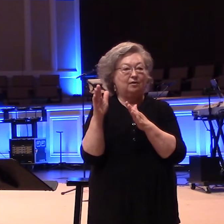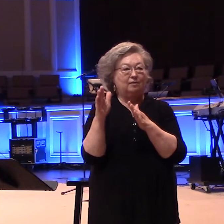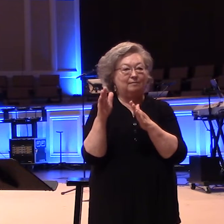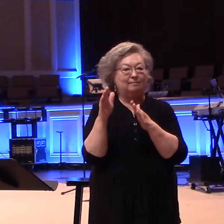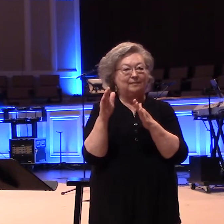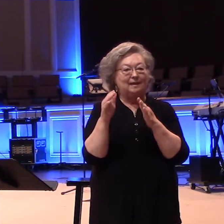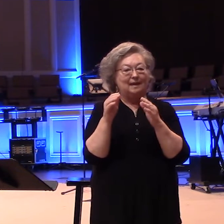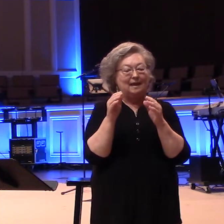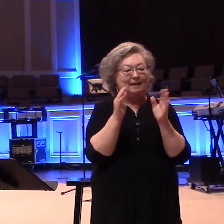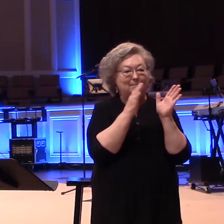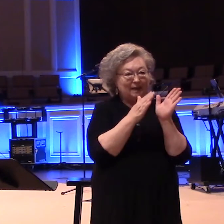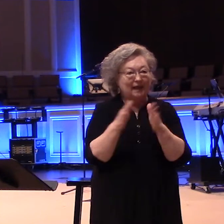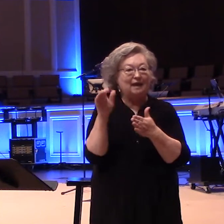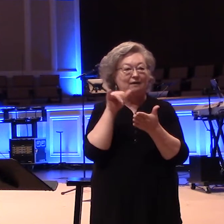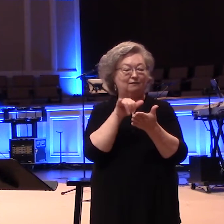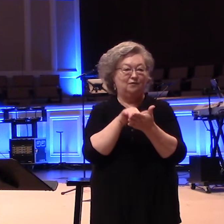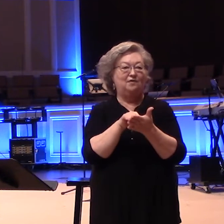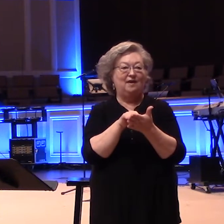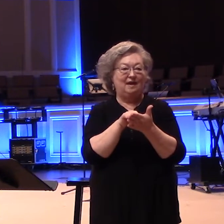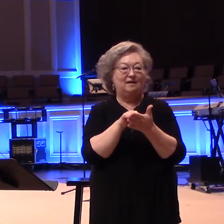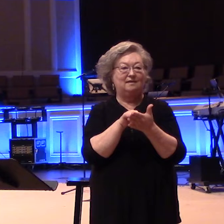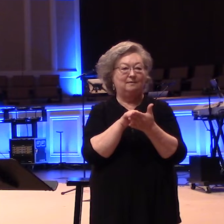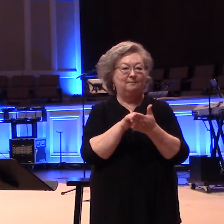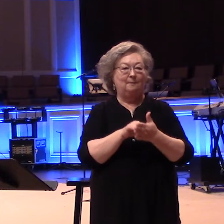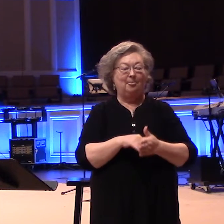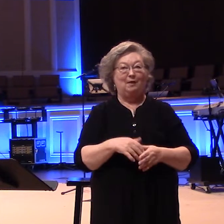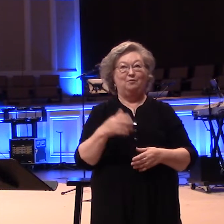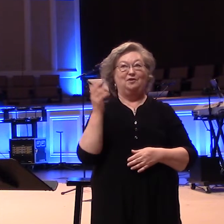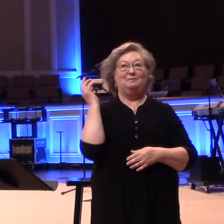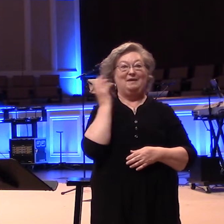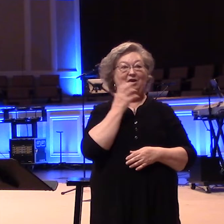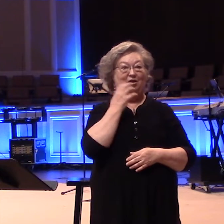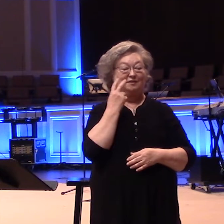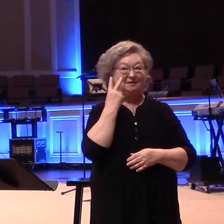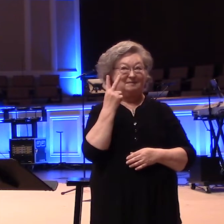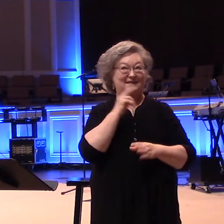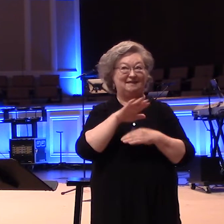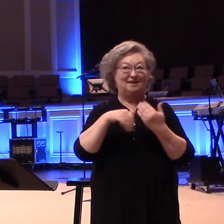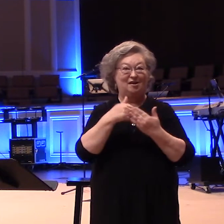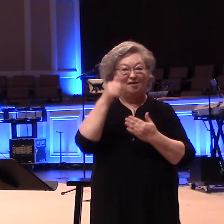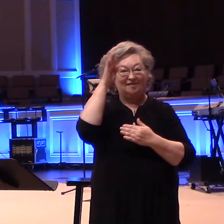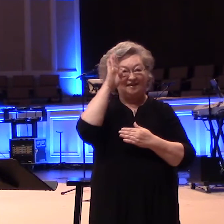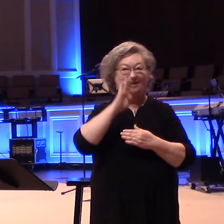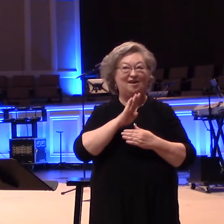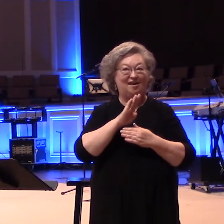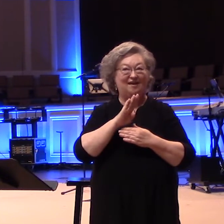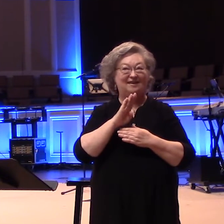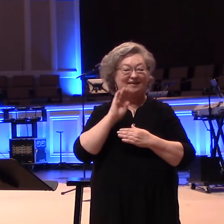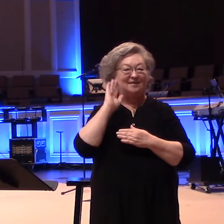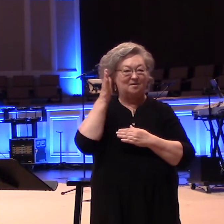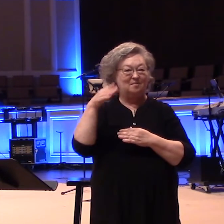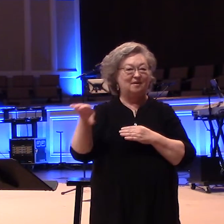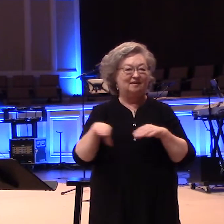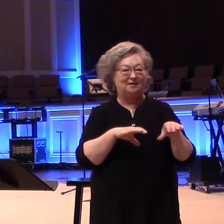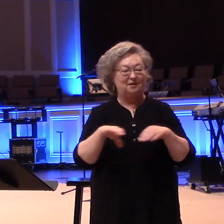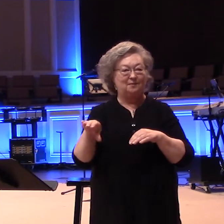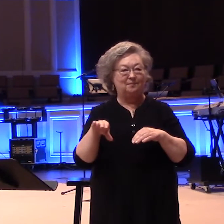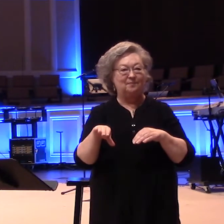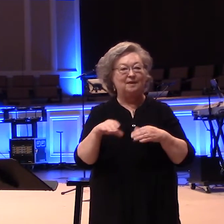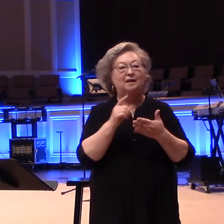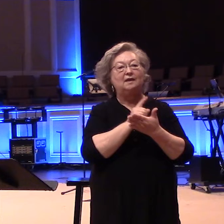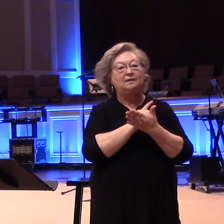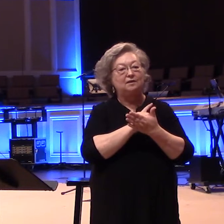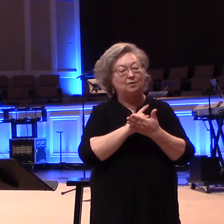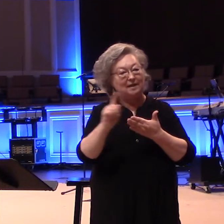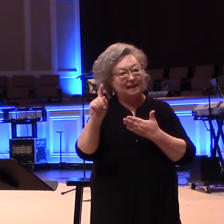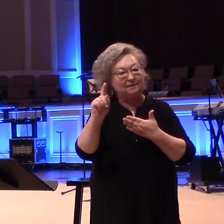in the area of tithes and offerings. And it's going to be so awesome to see what God does. And so next Sunday we'll gather, and you're going to